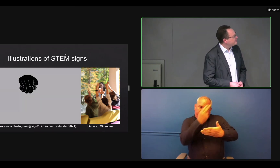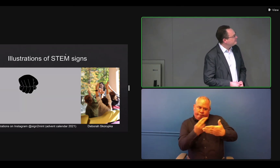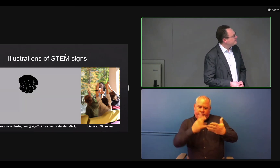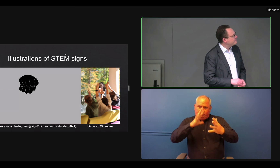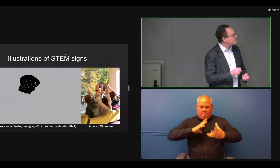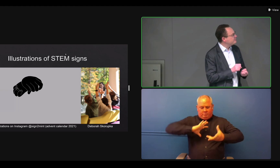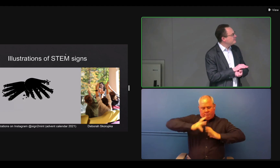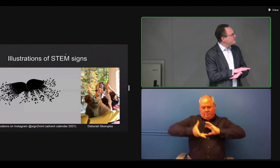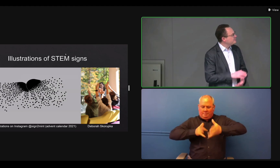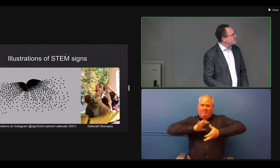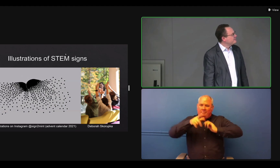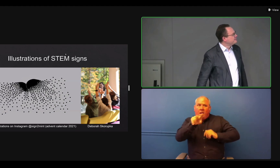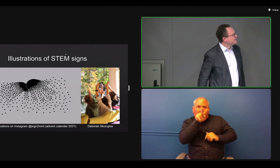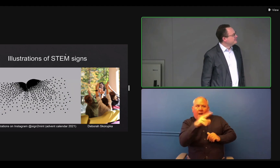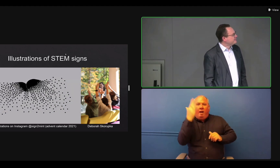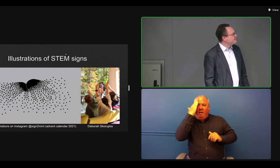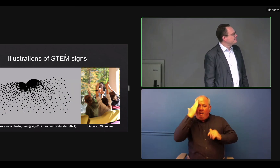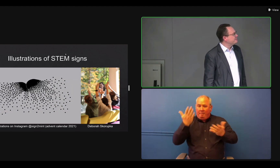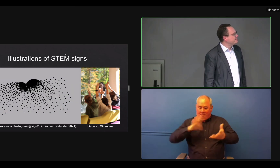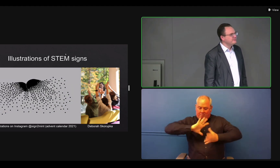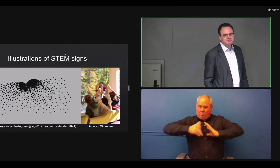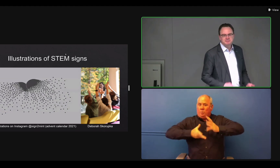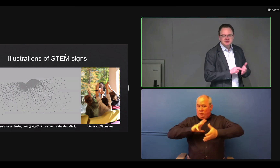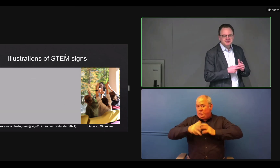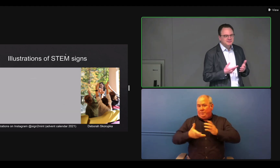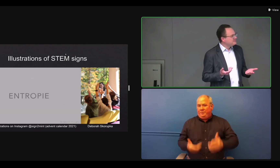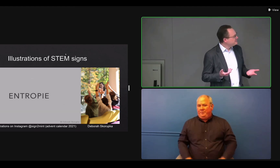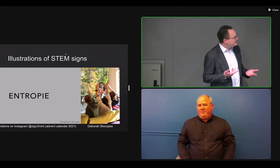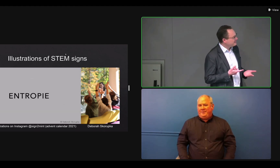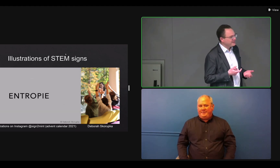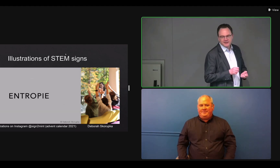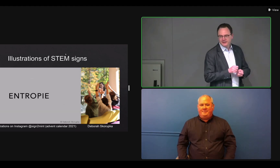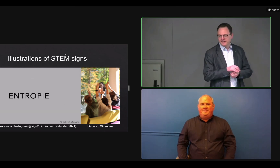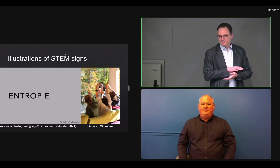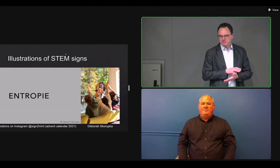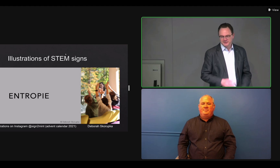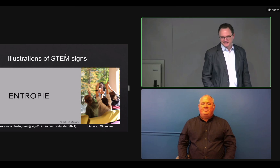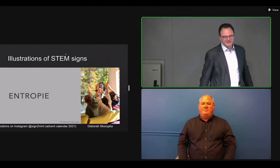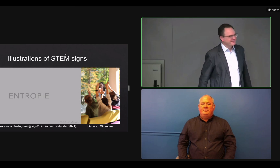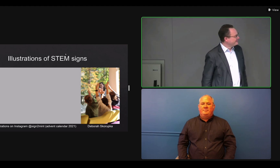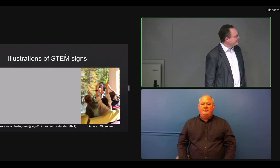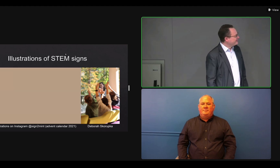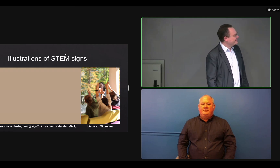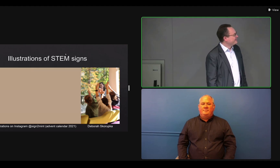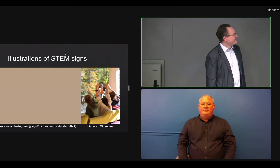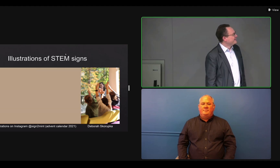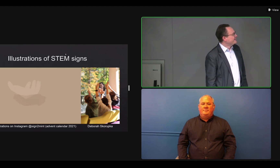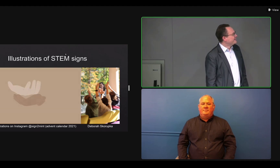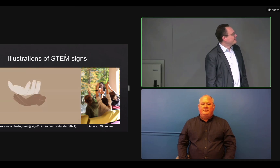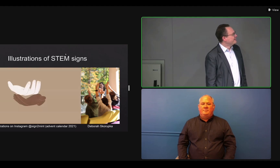The artist that we worked with on this project was really talented. What do you think that means? Yeah.